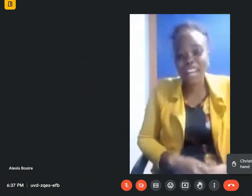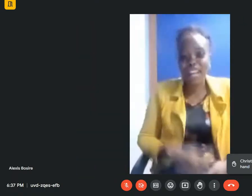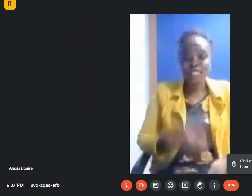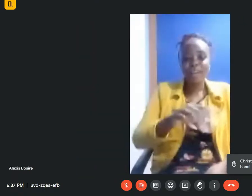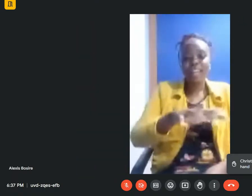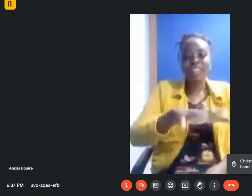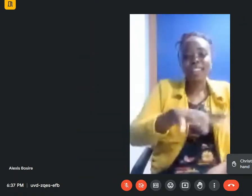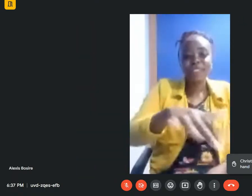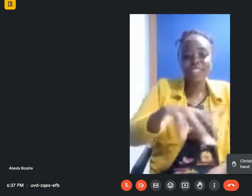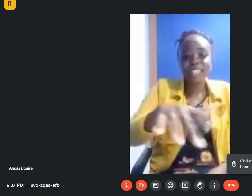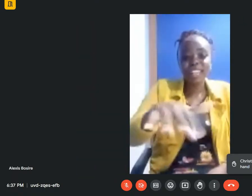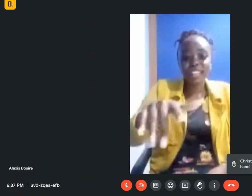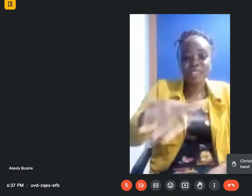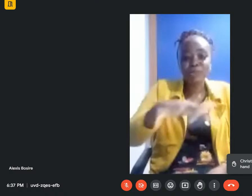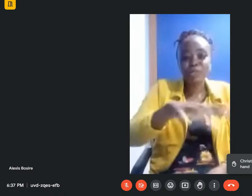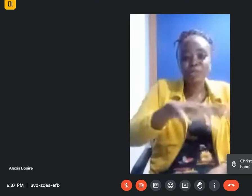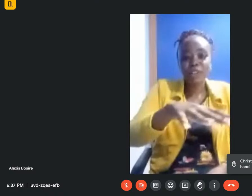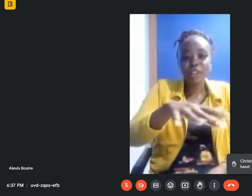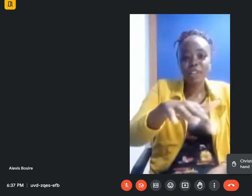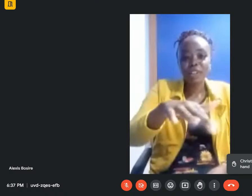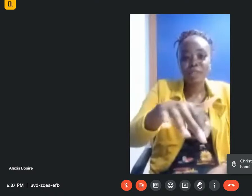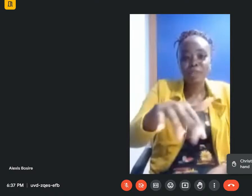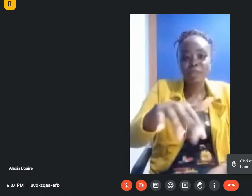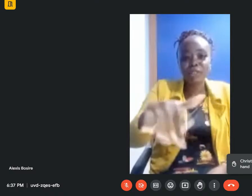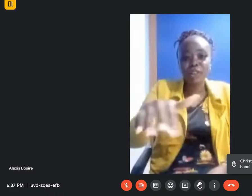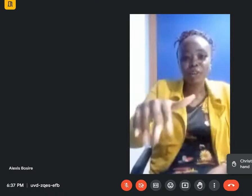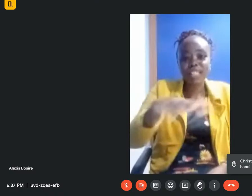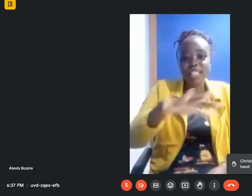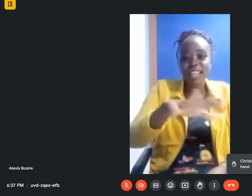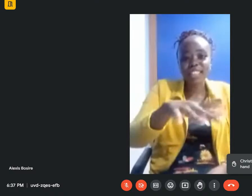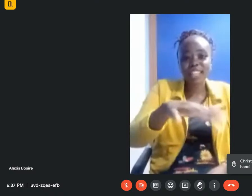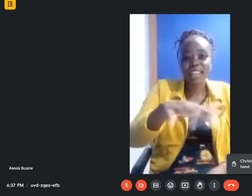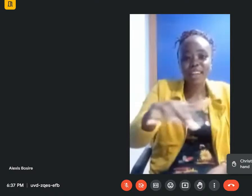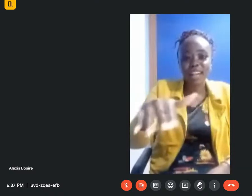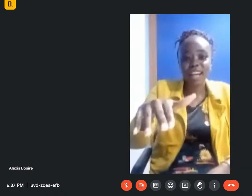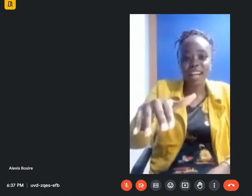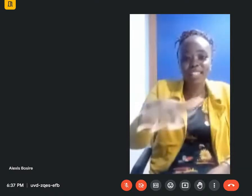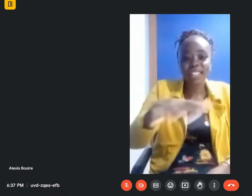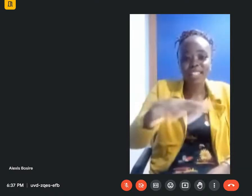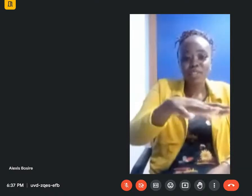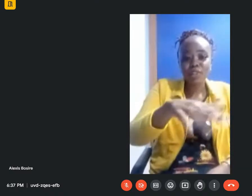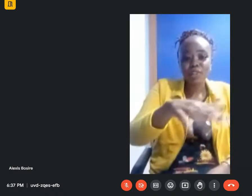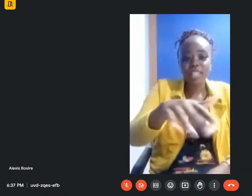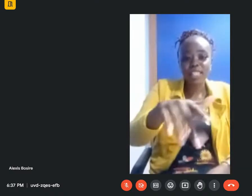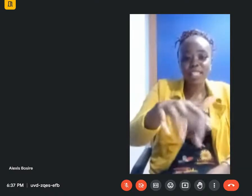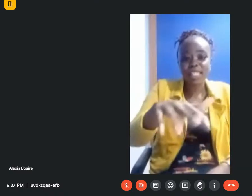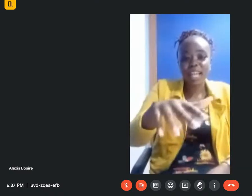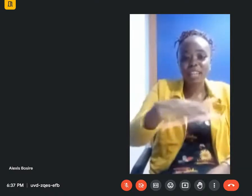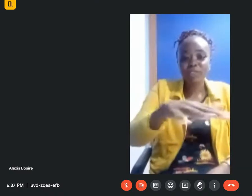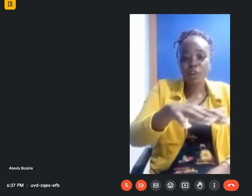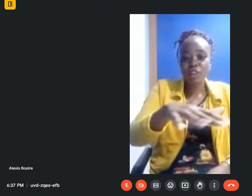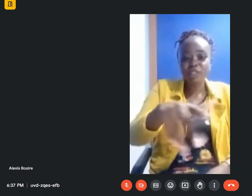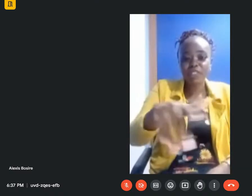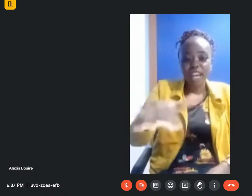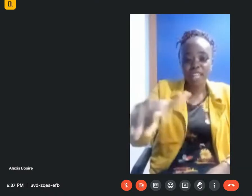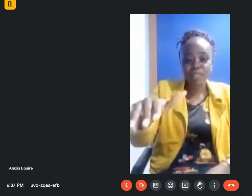finger spell? We did it before we started our class. So this is the sign for finger